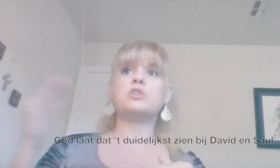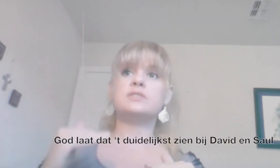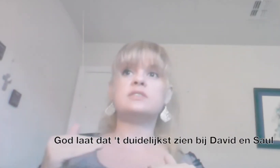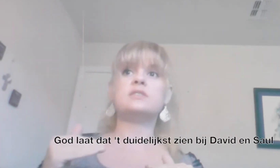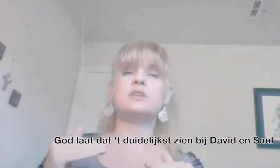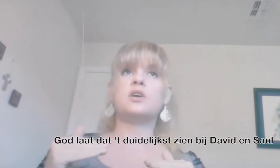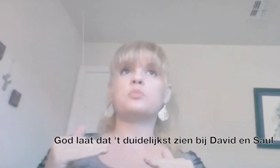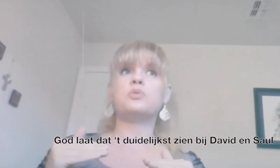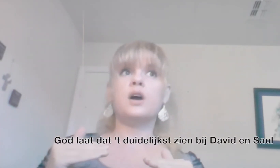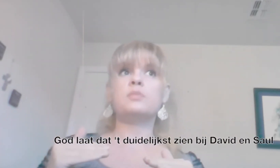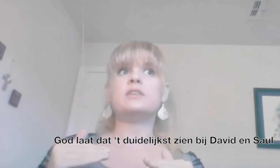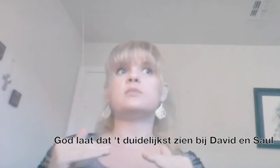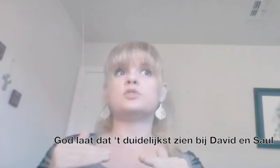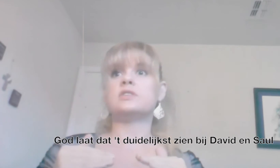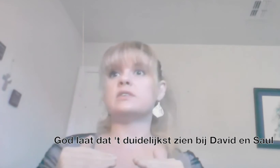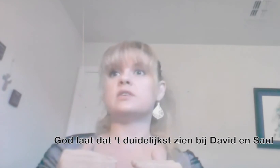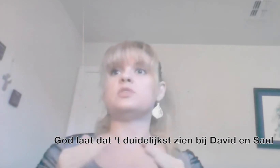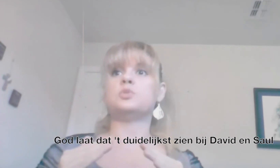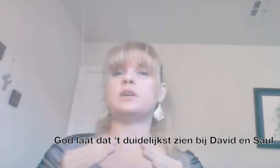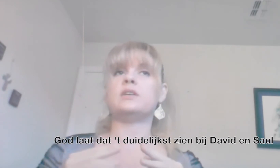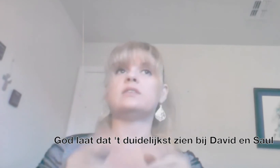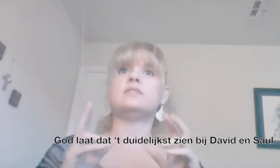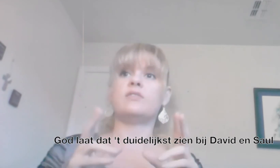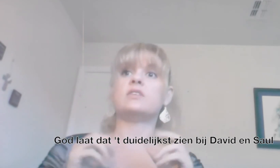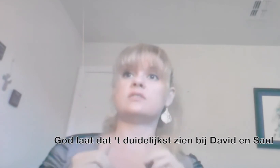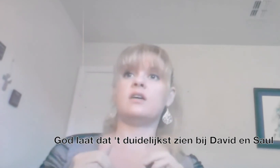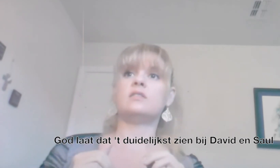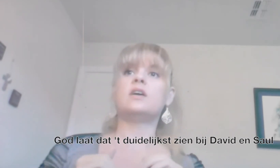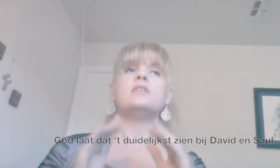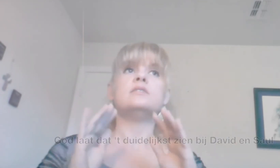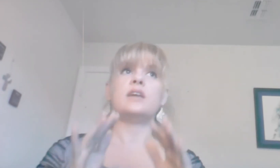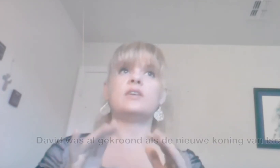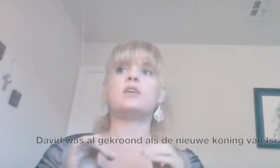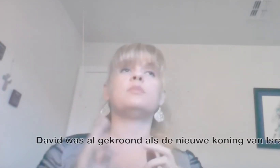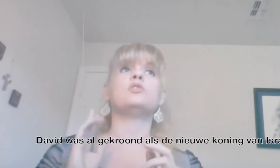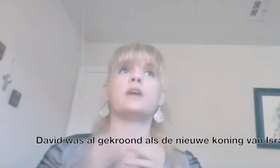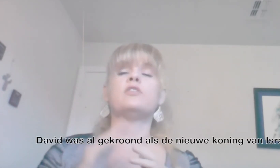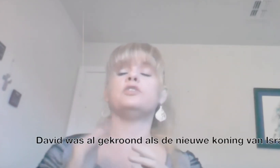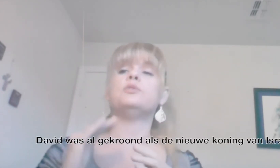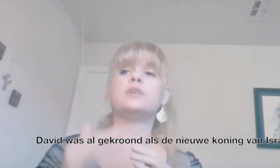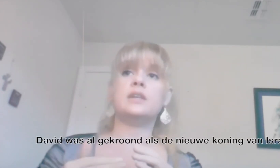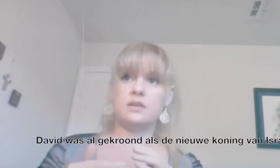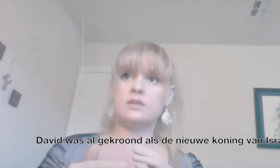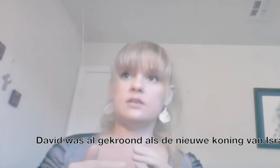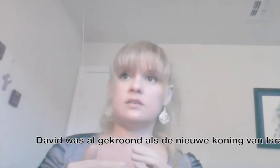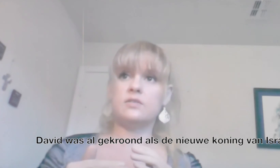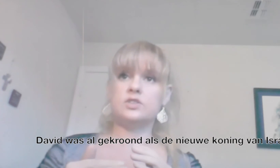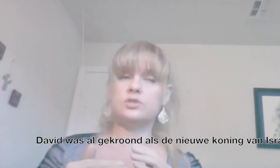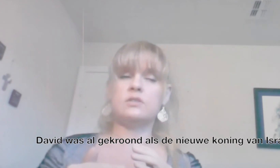shows this probably the most clearly between David and Saul. David had been crowned the new king of Israel,